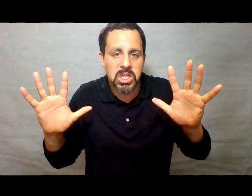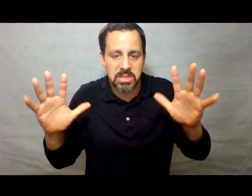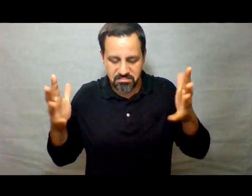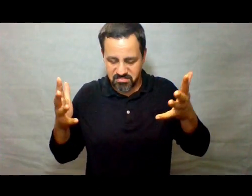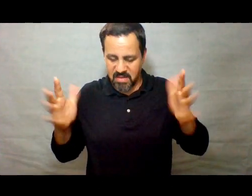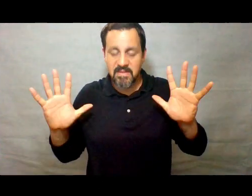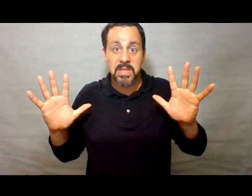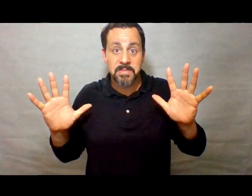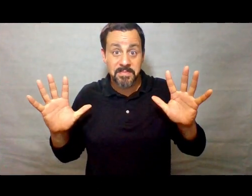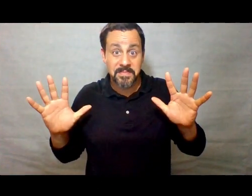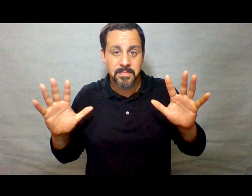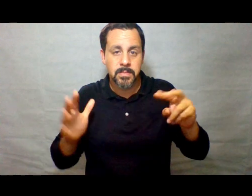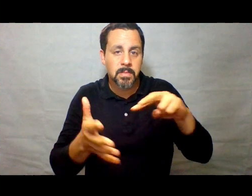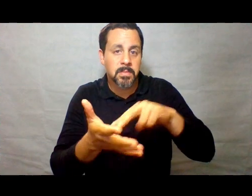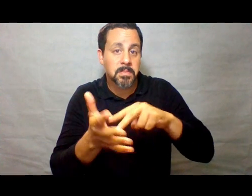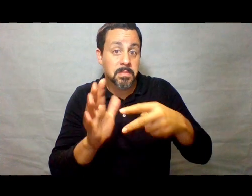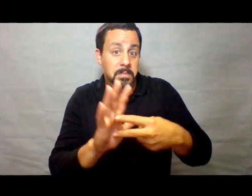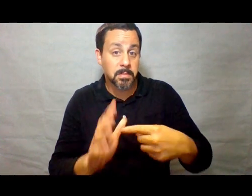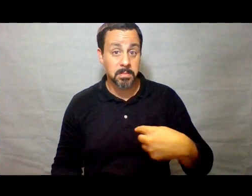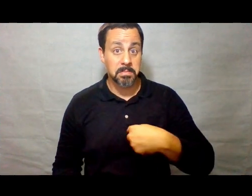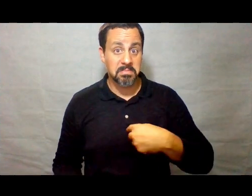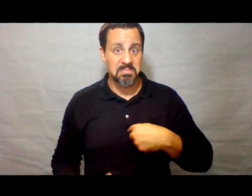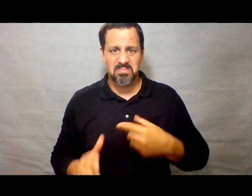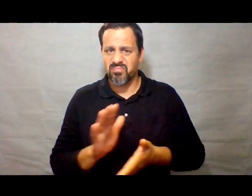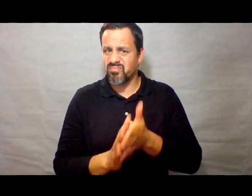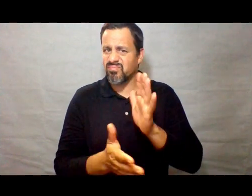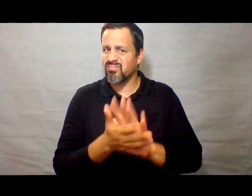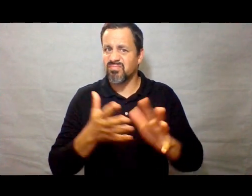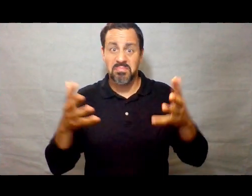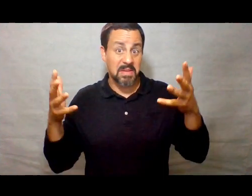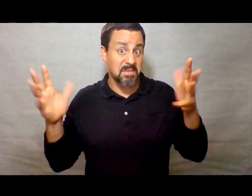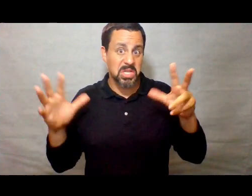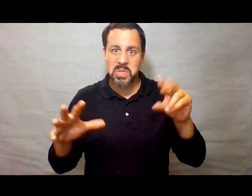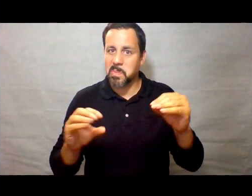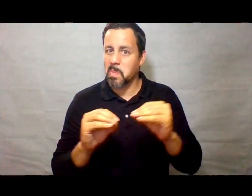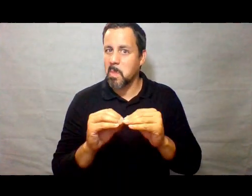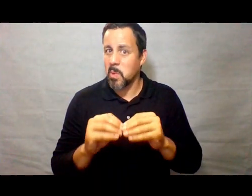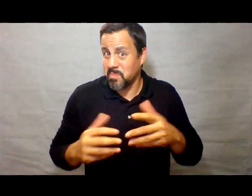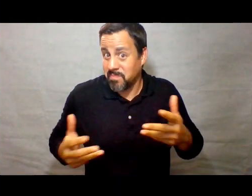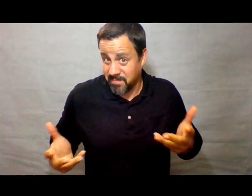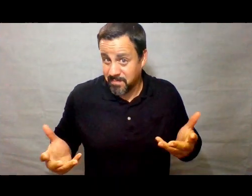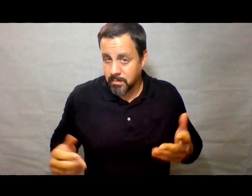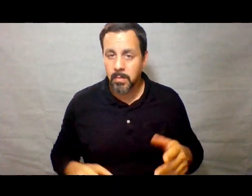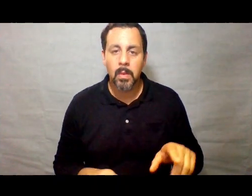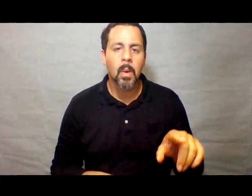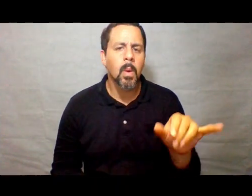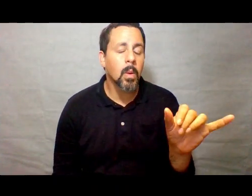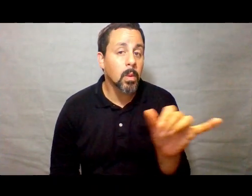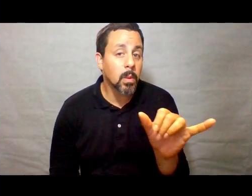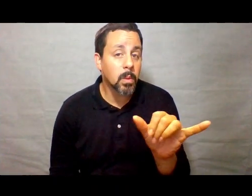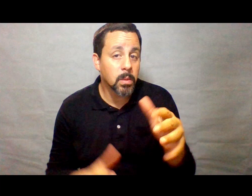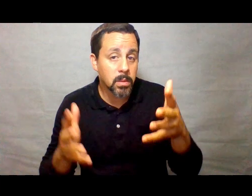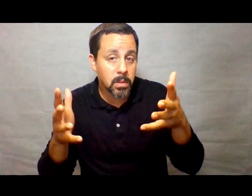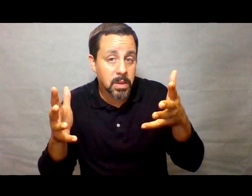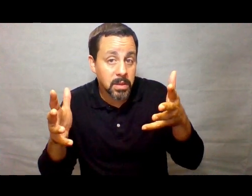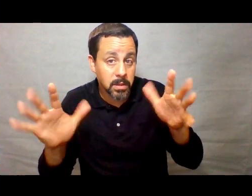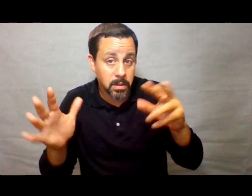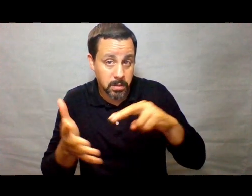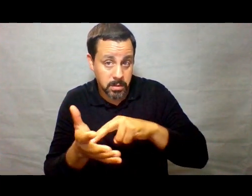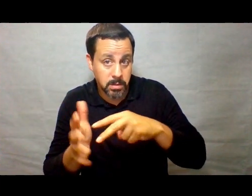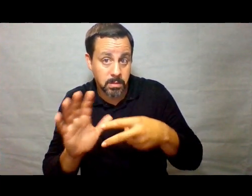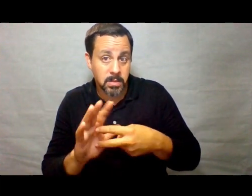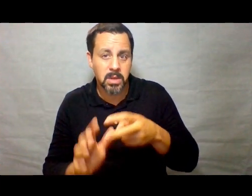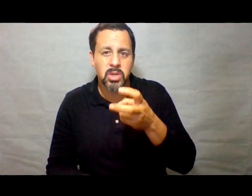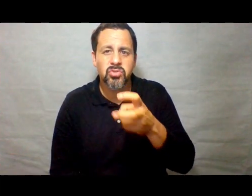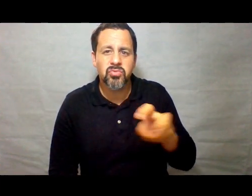The first one is finish. Finish. So finish means that I'm done. Okay?